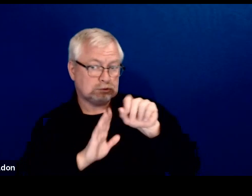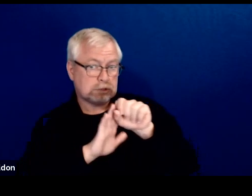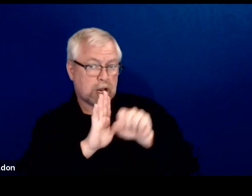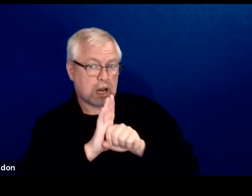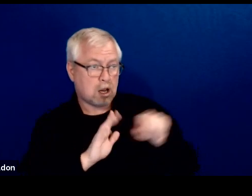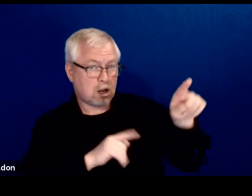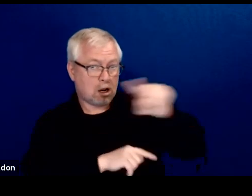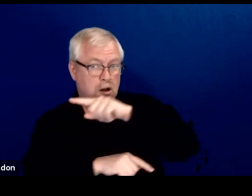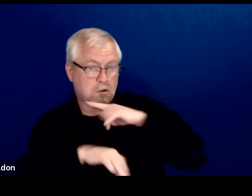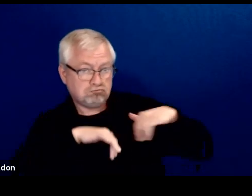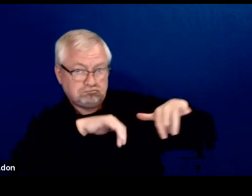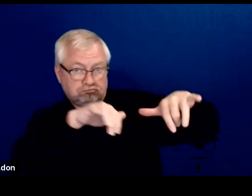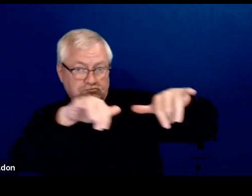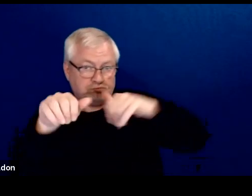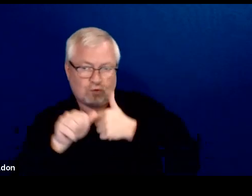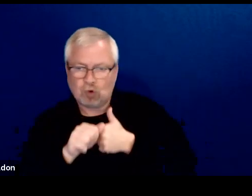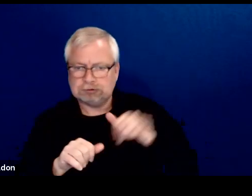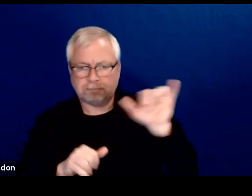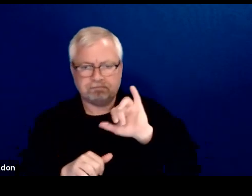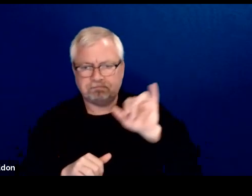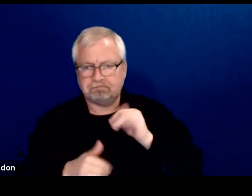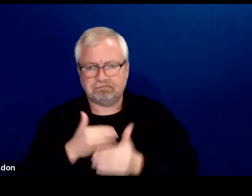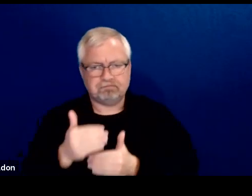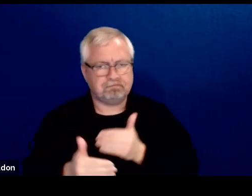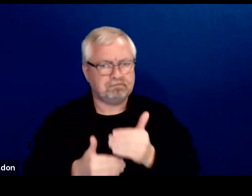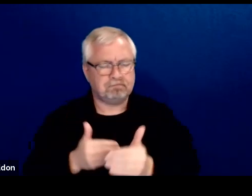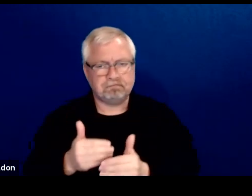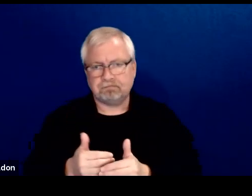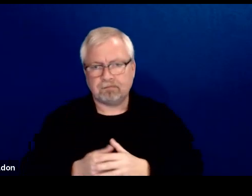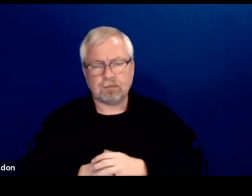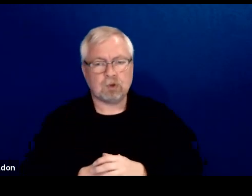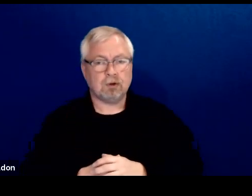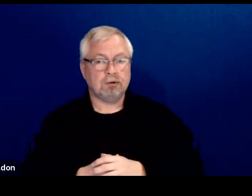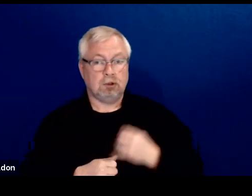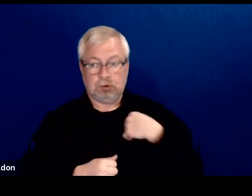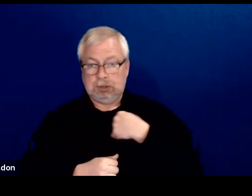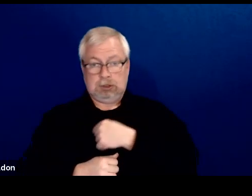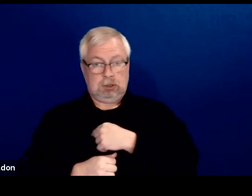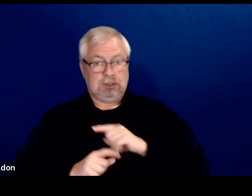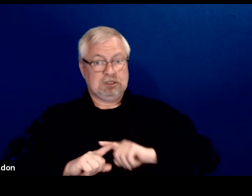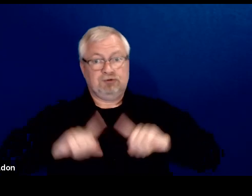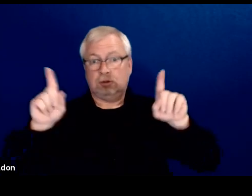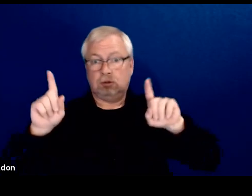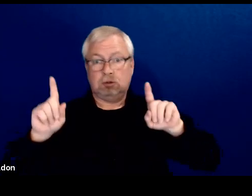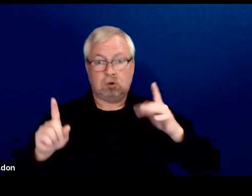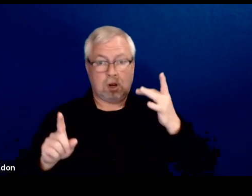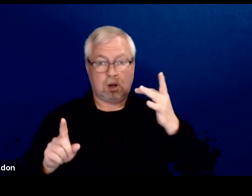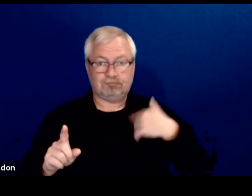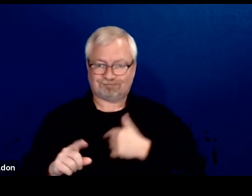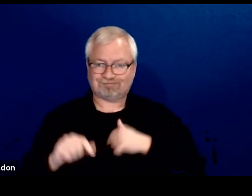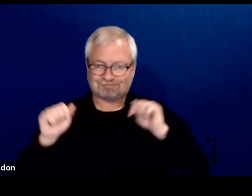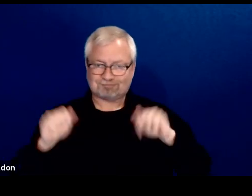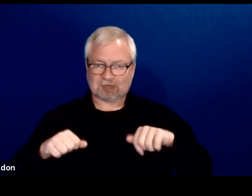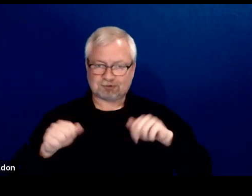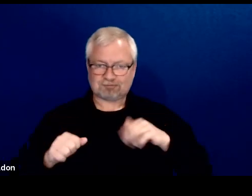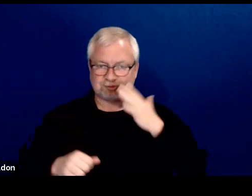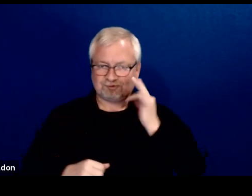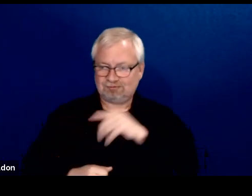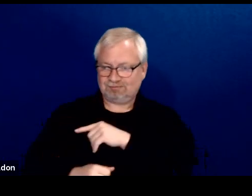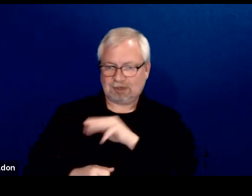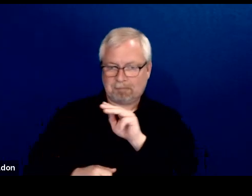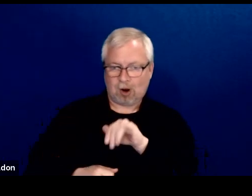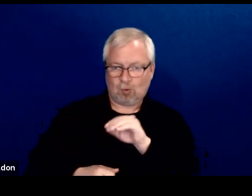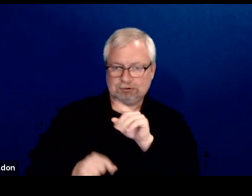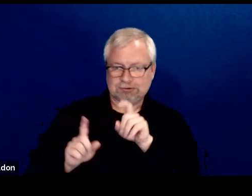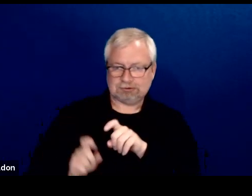direction, where we diverge from them is we think we've got the capacity, because of our testing capacity and because of our social distancing is